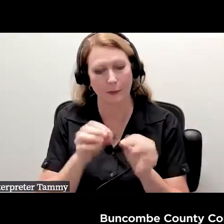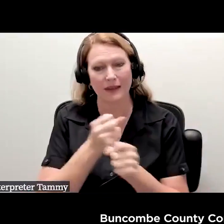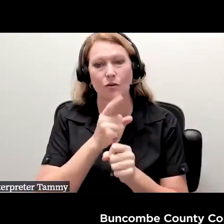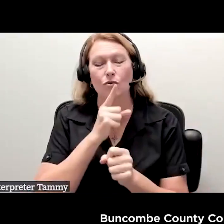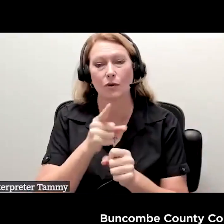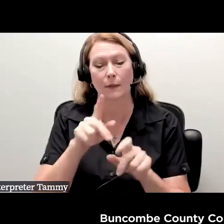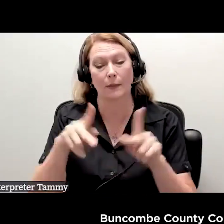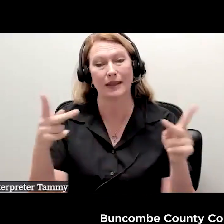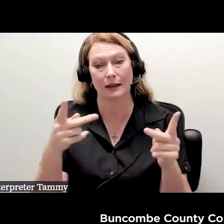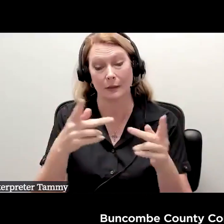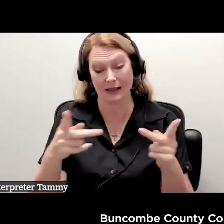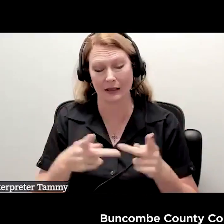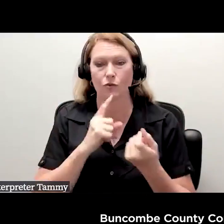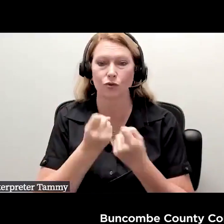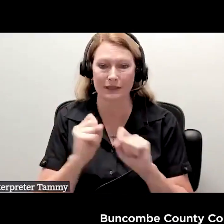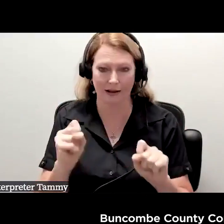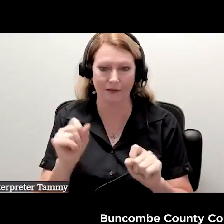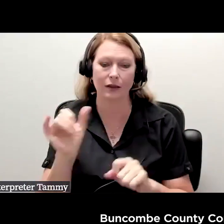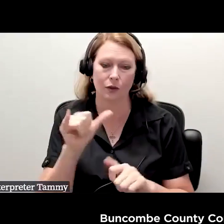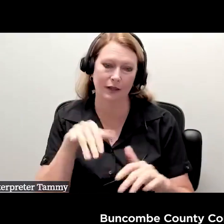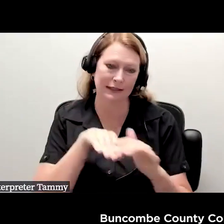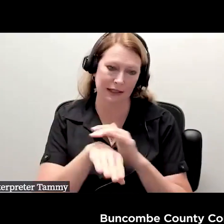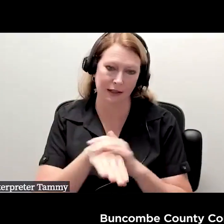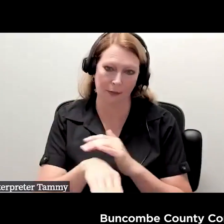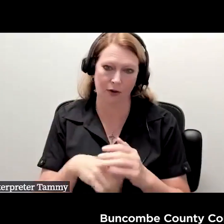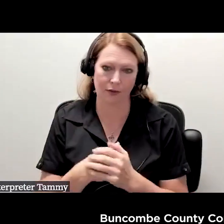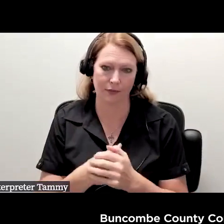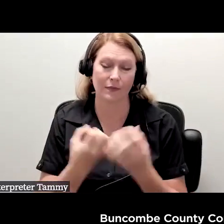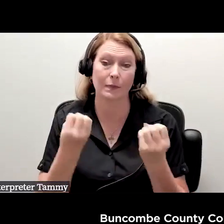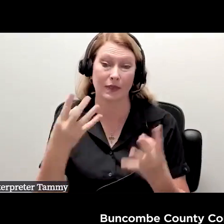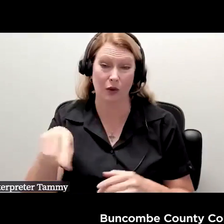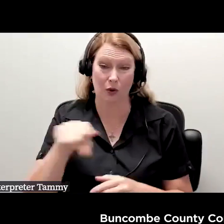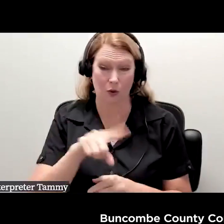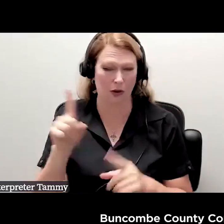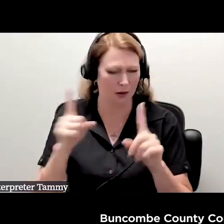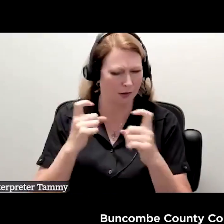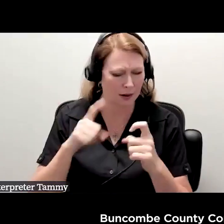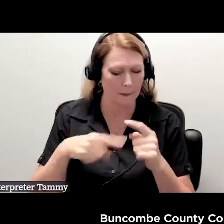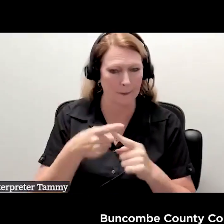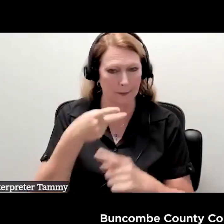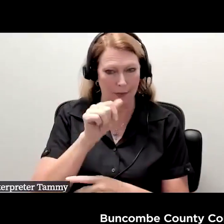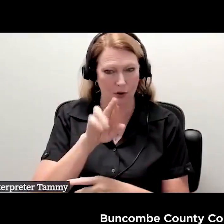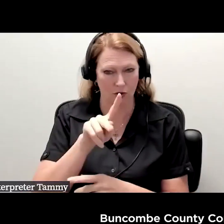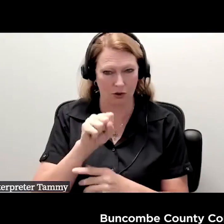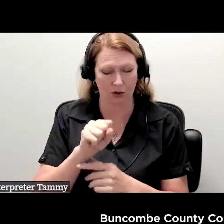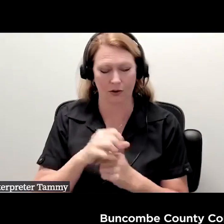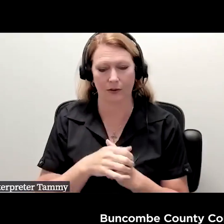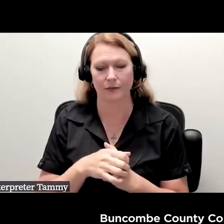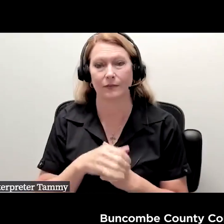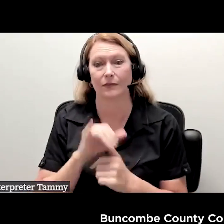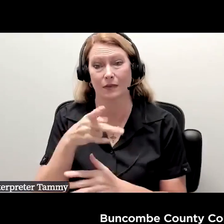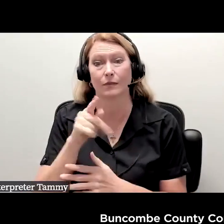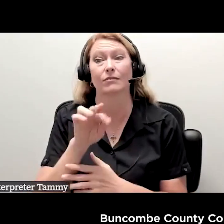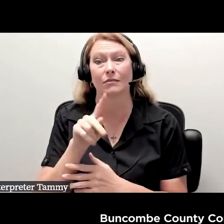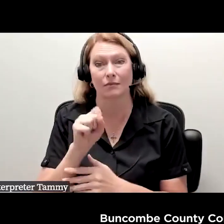spaces are safe and accessible. Many of you have asked about the parks. So the Parks Department, we get a lot of